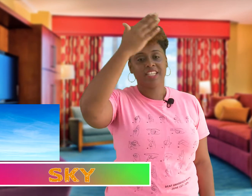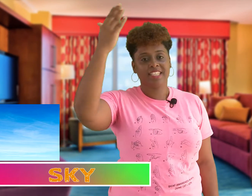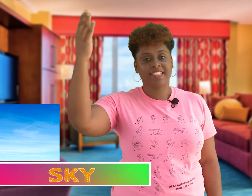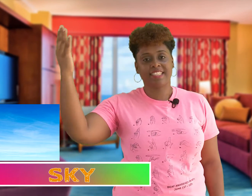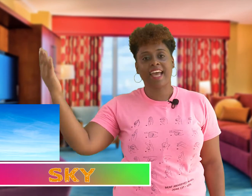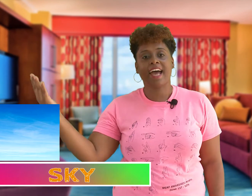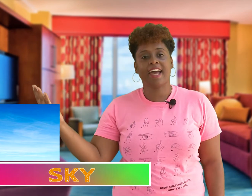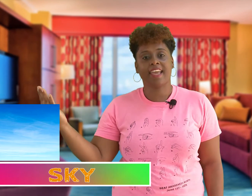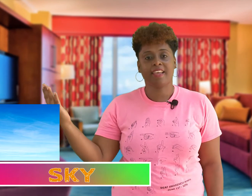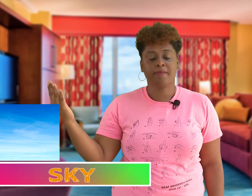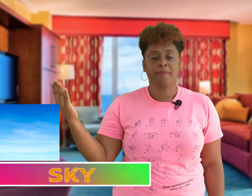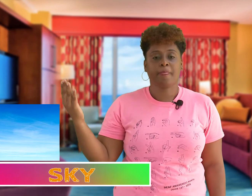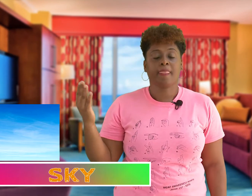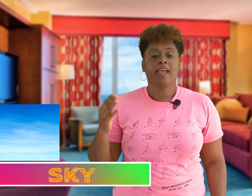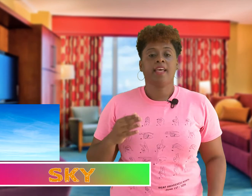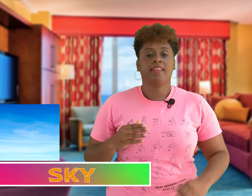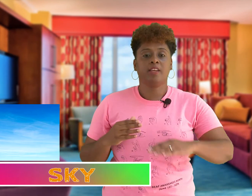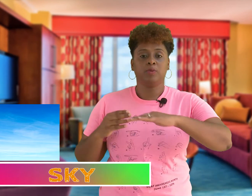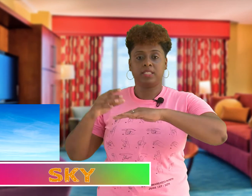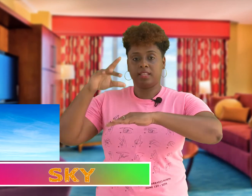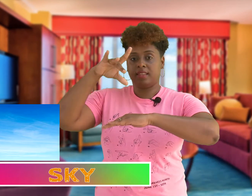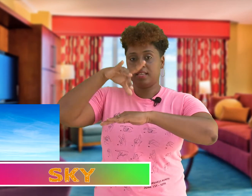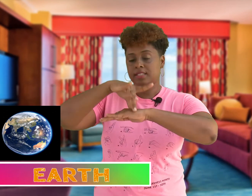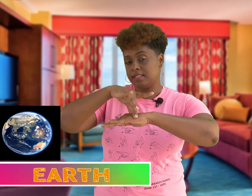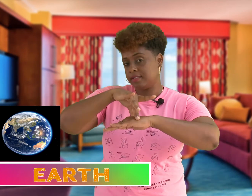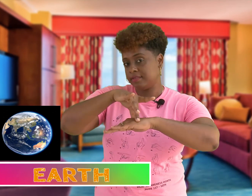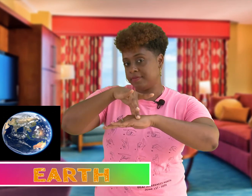good. Sky. Then we did this.